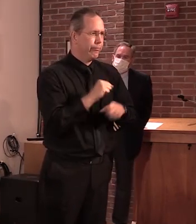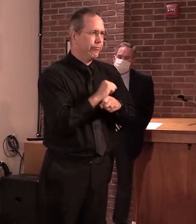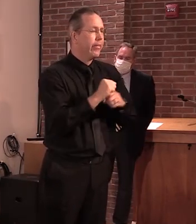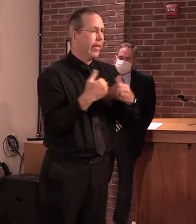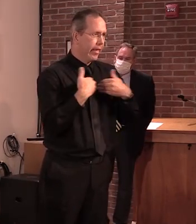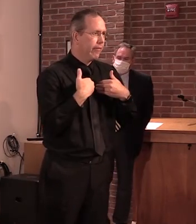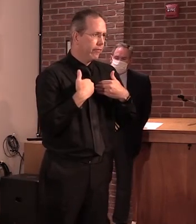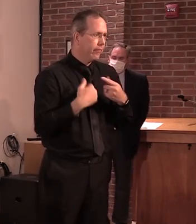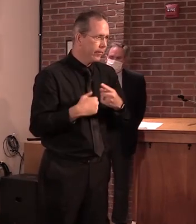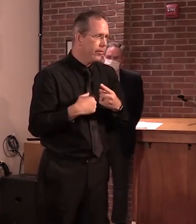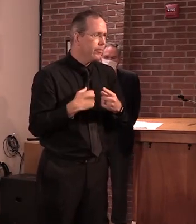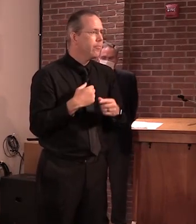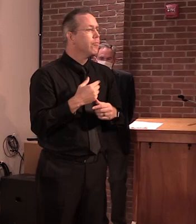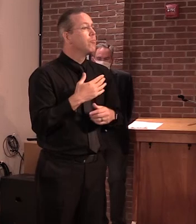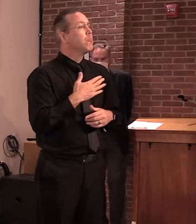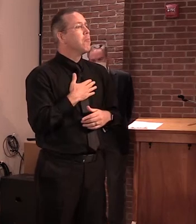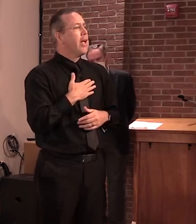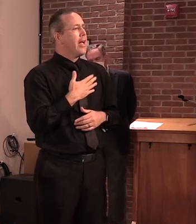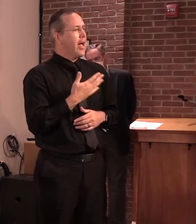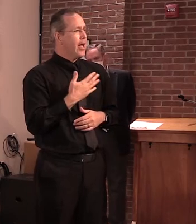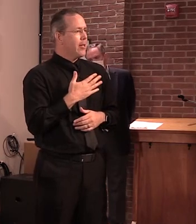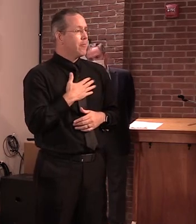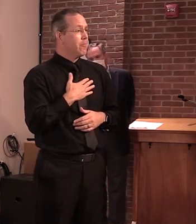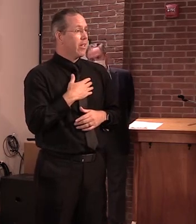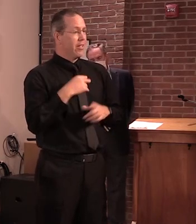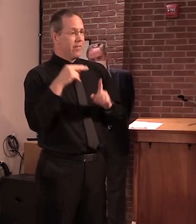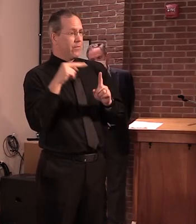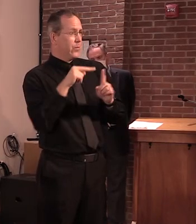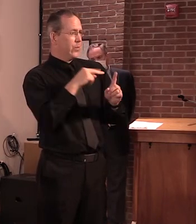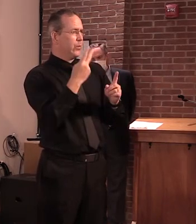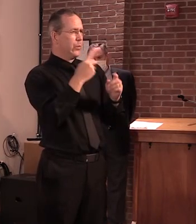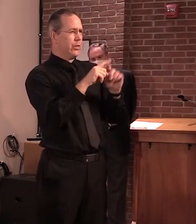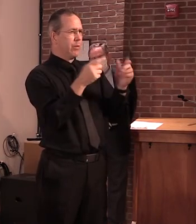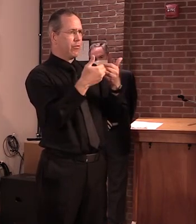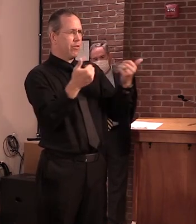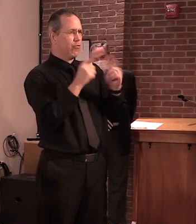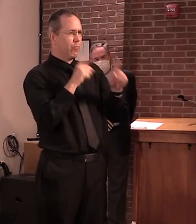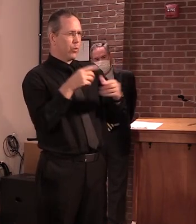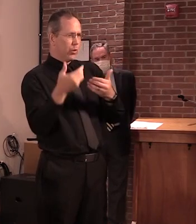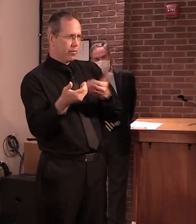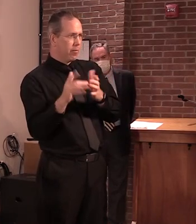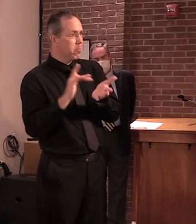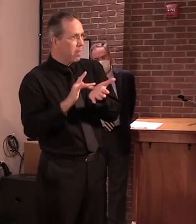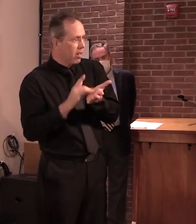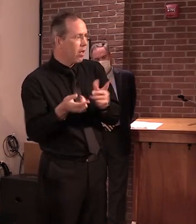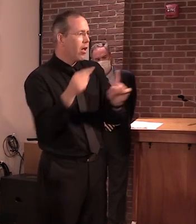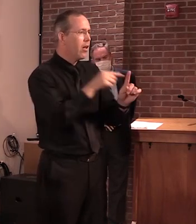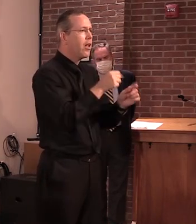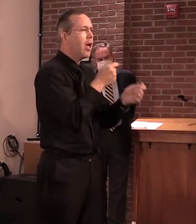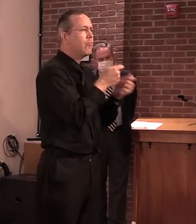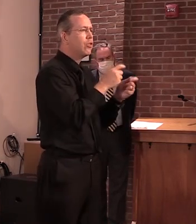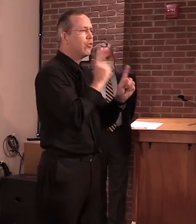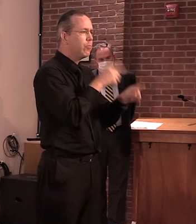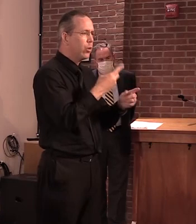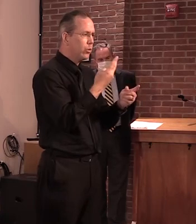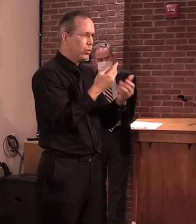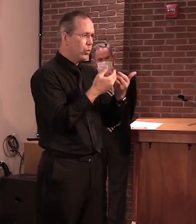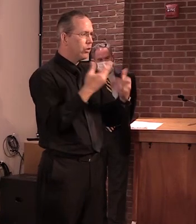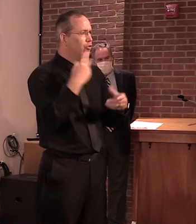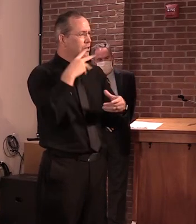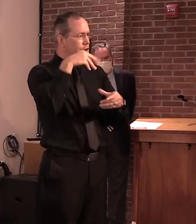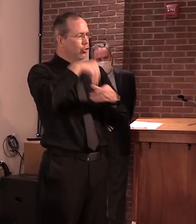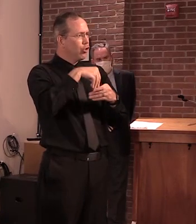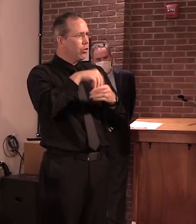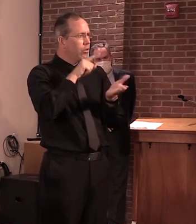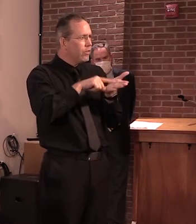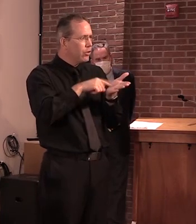separate reports that should be done separately, and there should have been. Secondly, I think one of the mistakes that